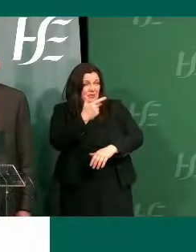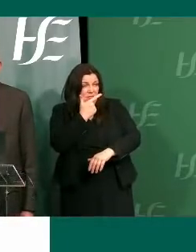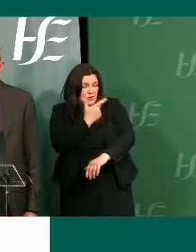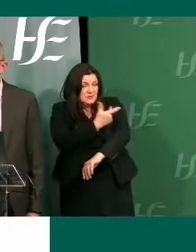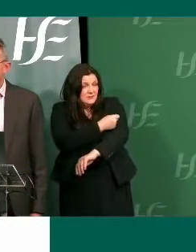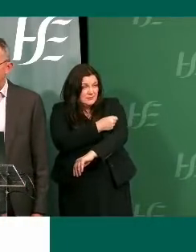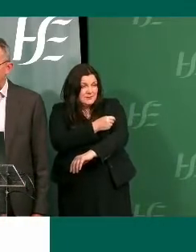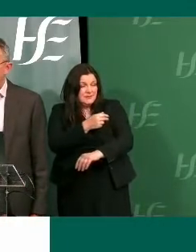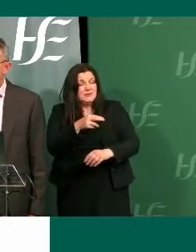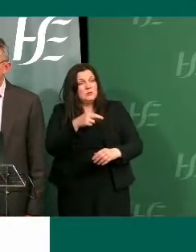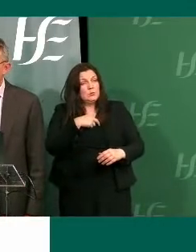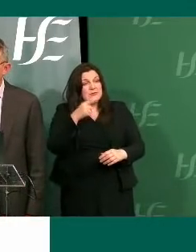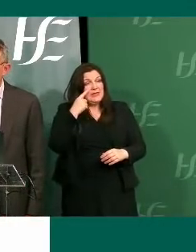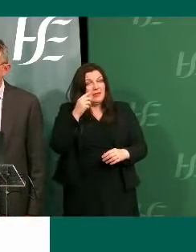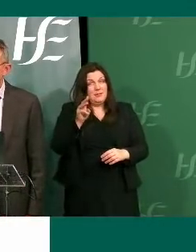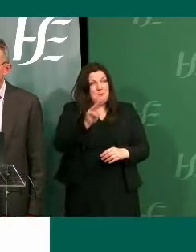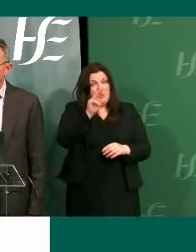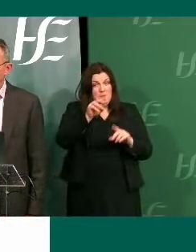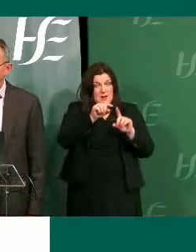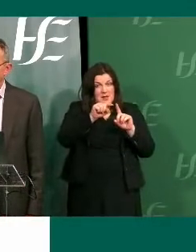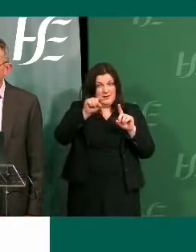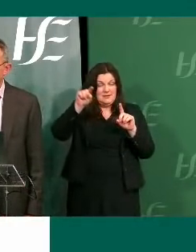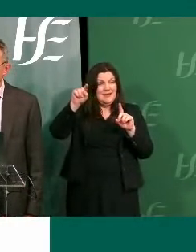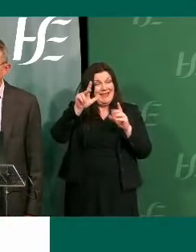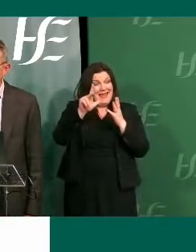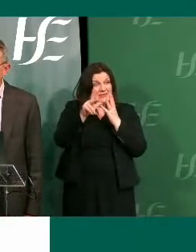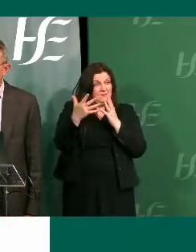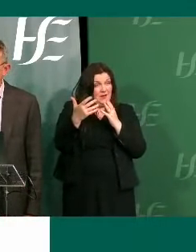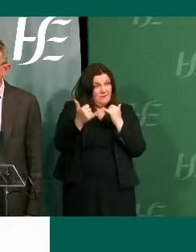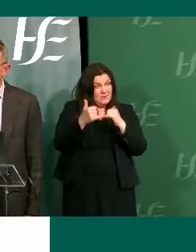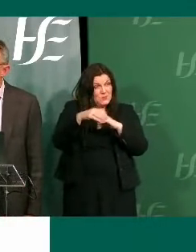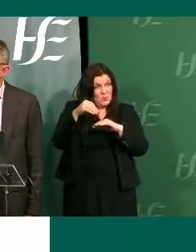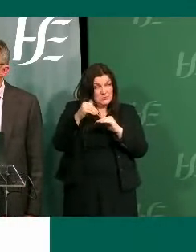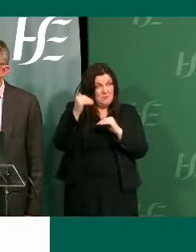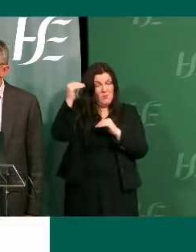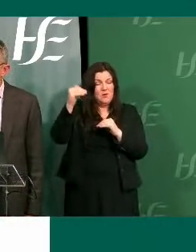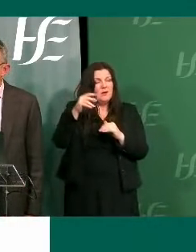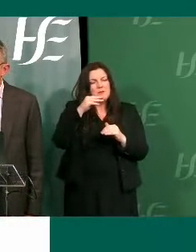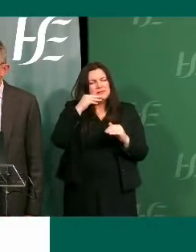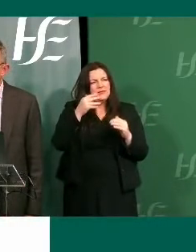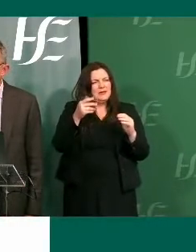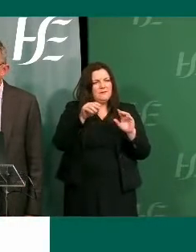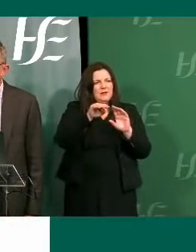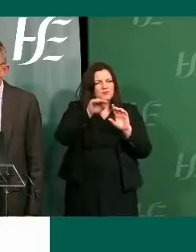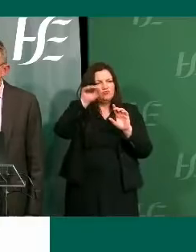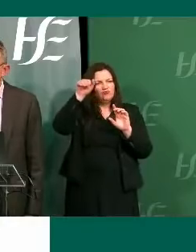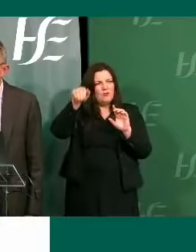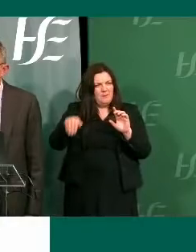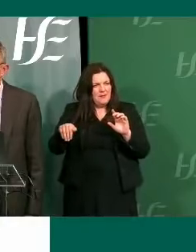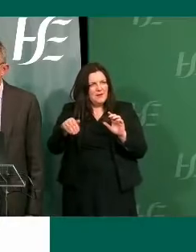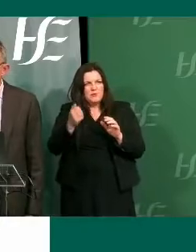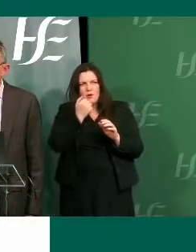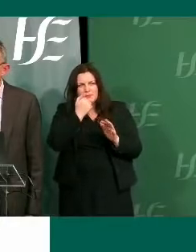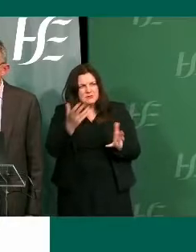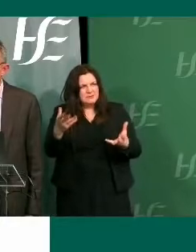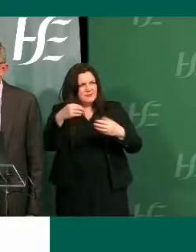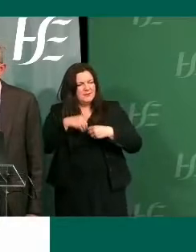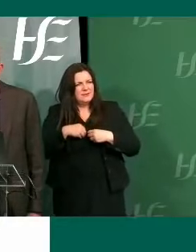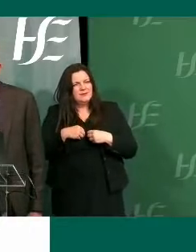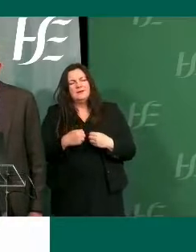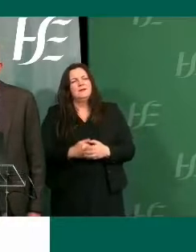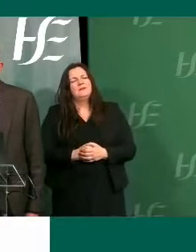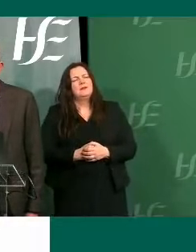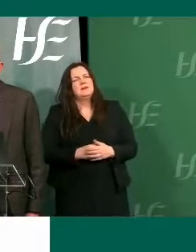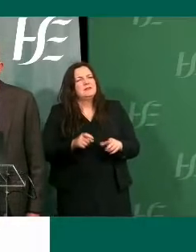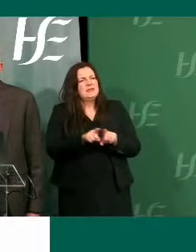pluses. But look at that purple line of those age 85 and over begins to level out and then drop. And likewise, the 75